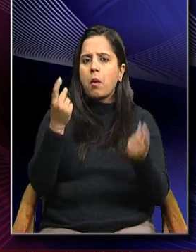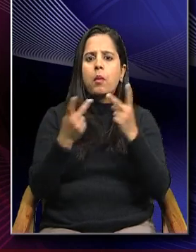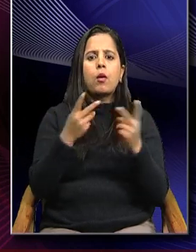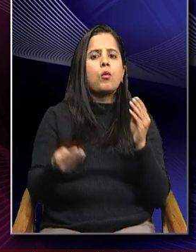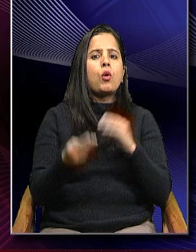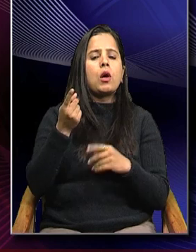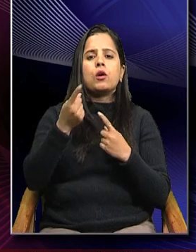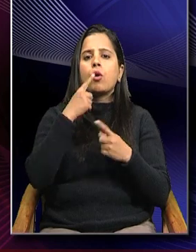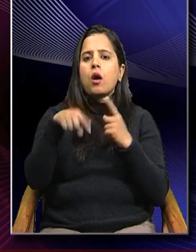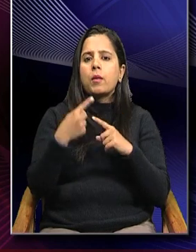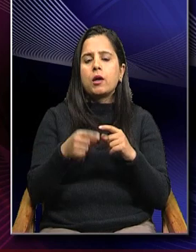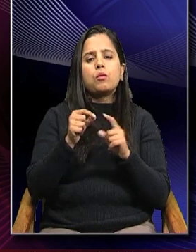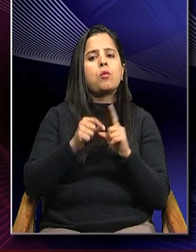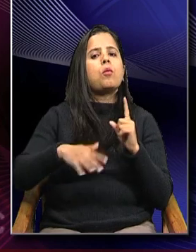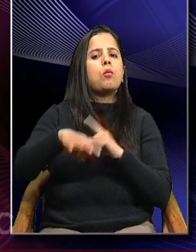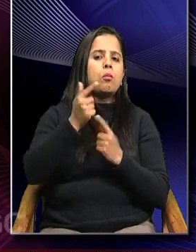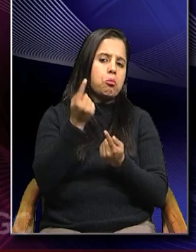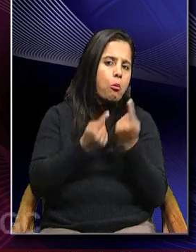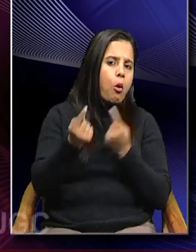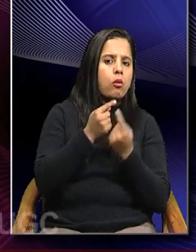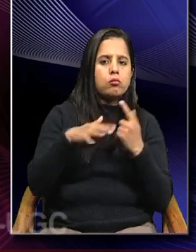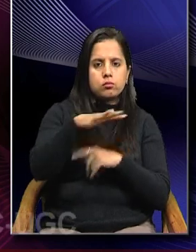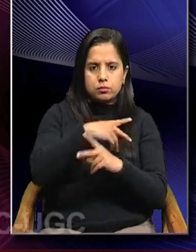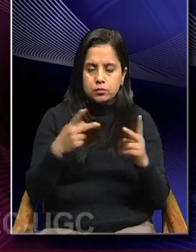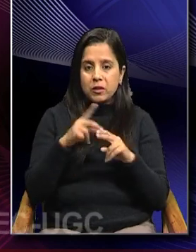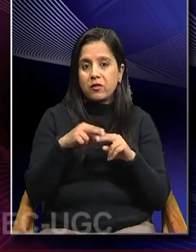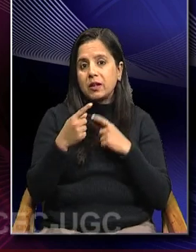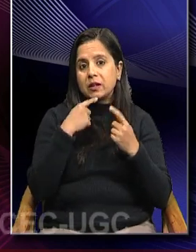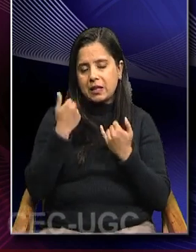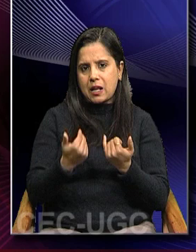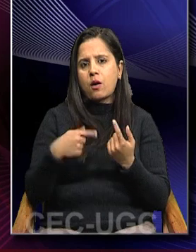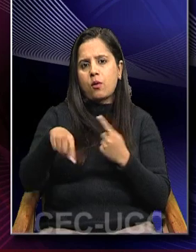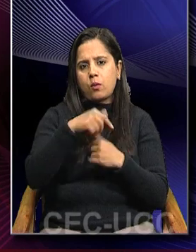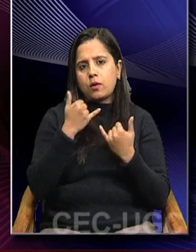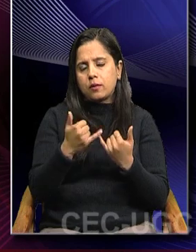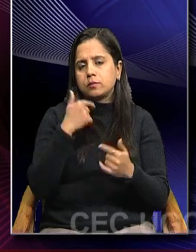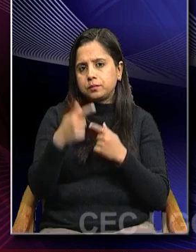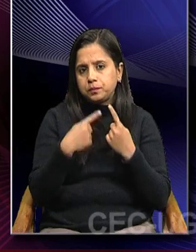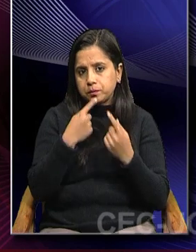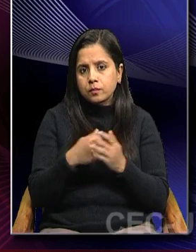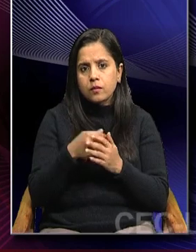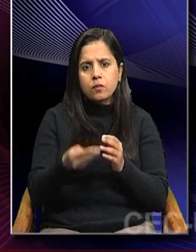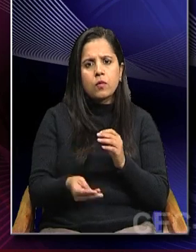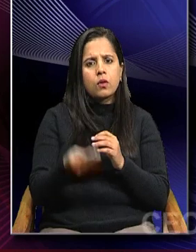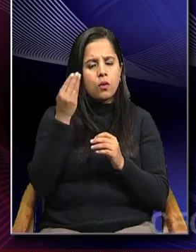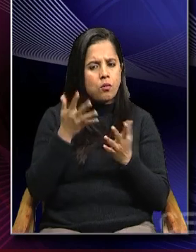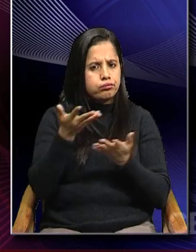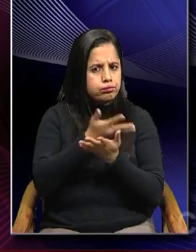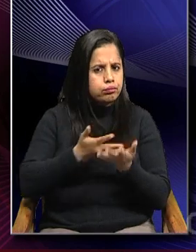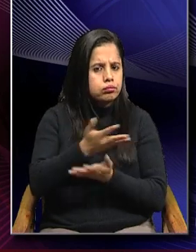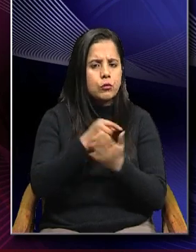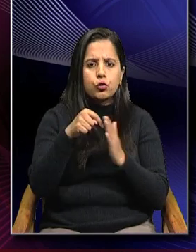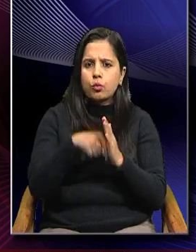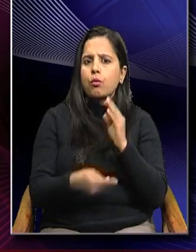when we talk about political environment. If I talk about nowadays there is a huge discussion going